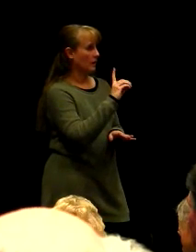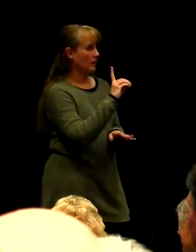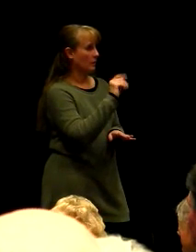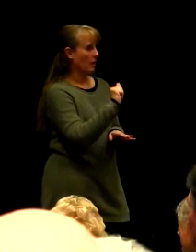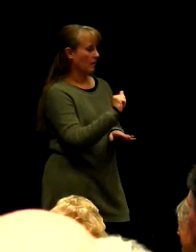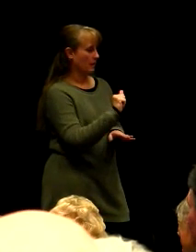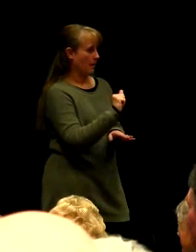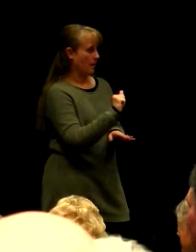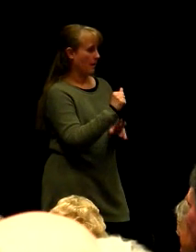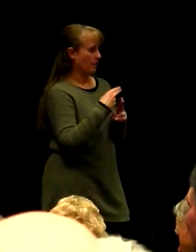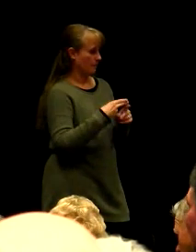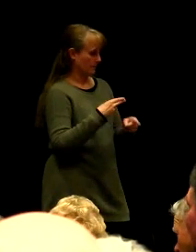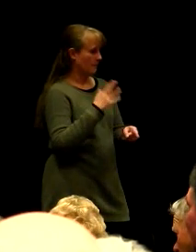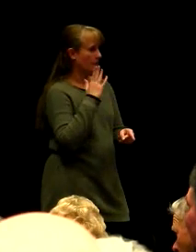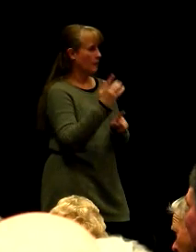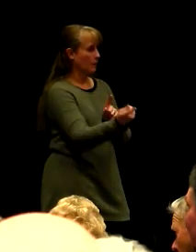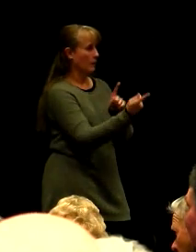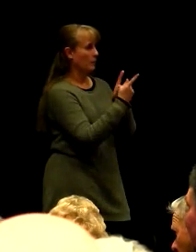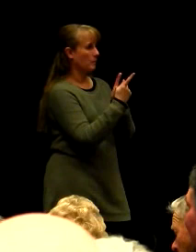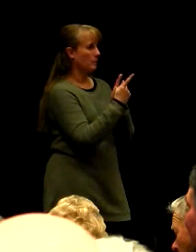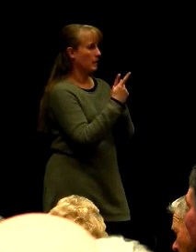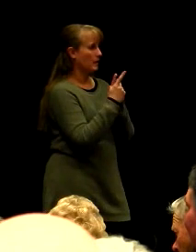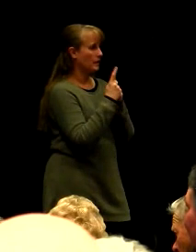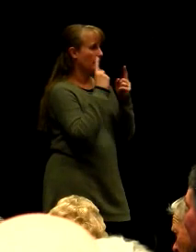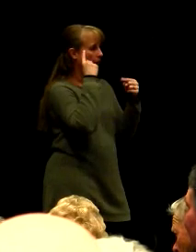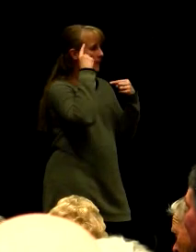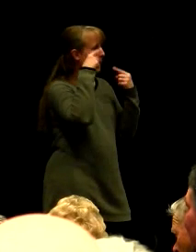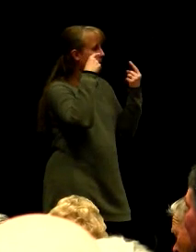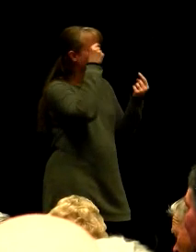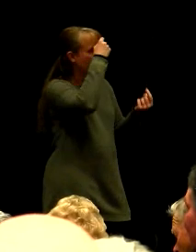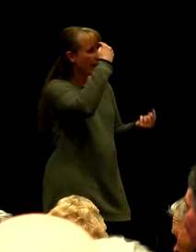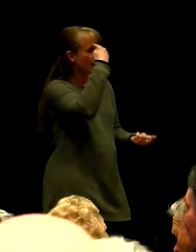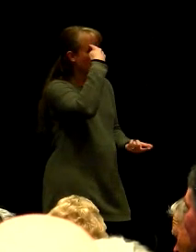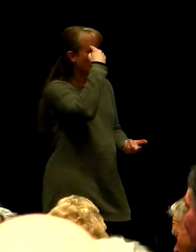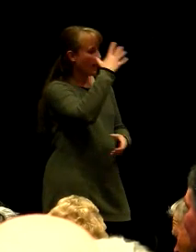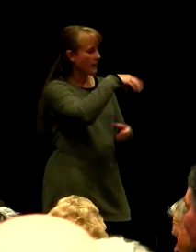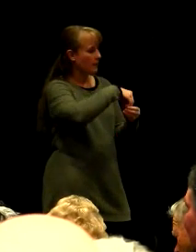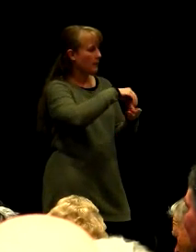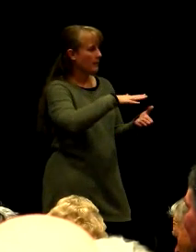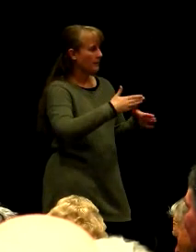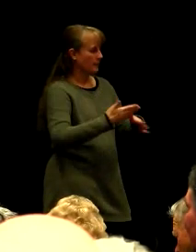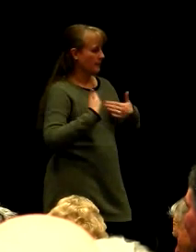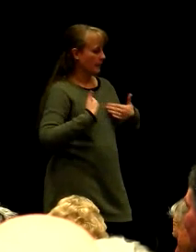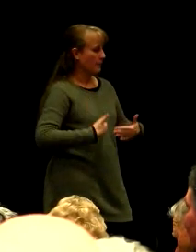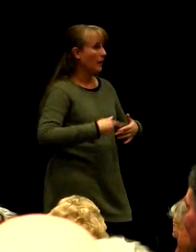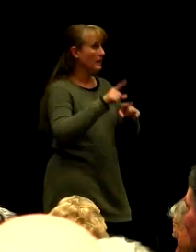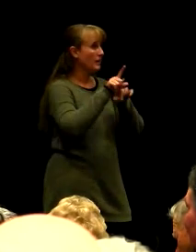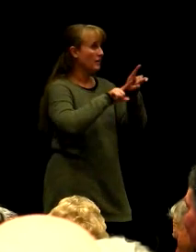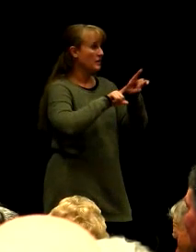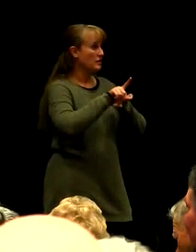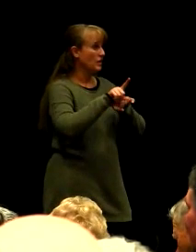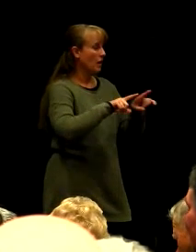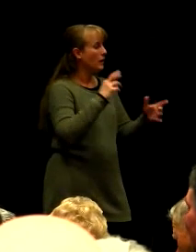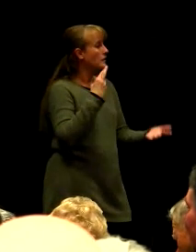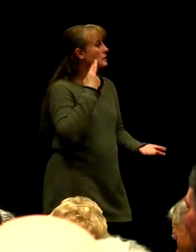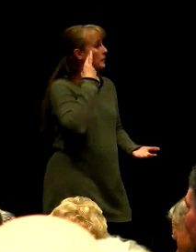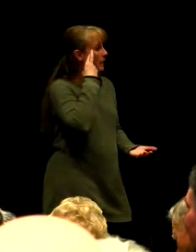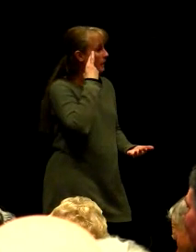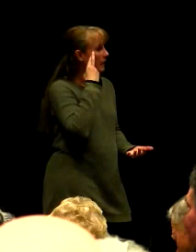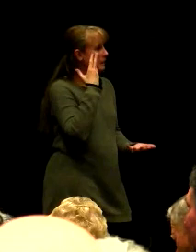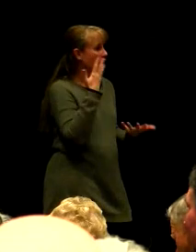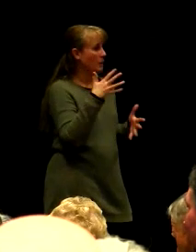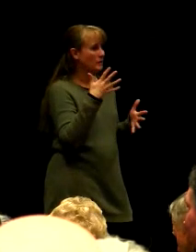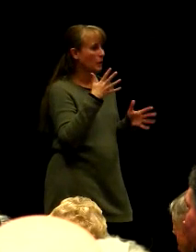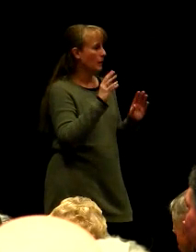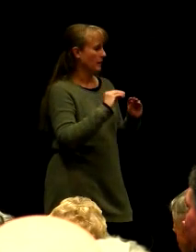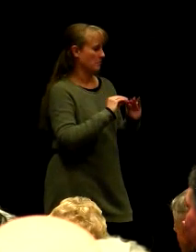hero calls him, will meet the mad mind among the corpses of the stars, because it was